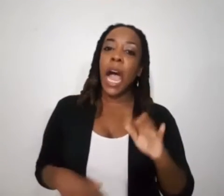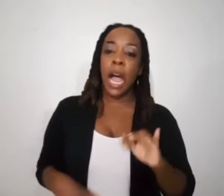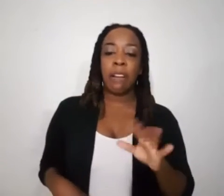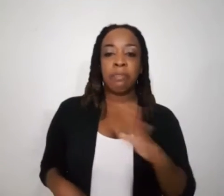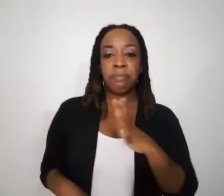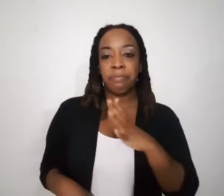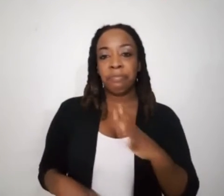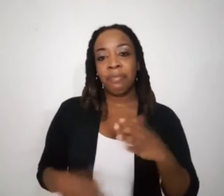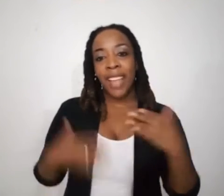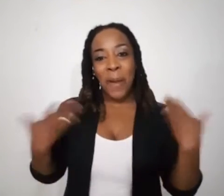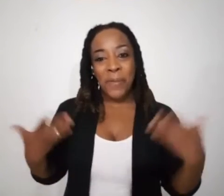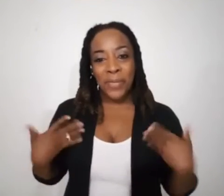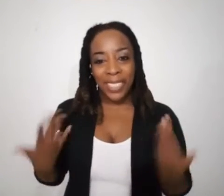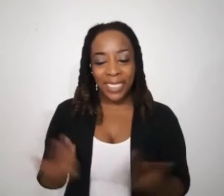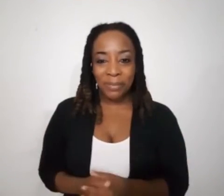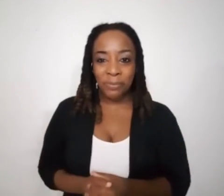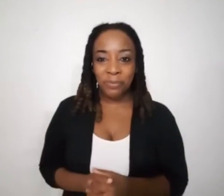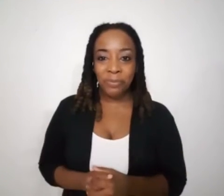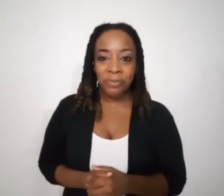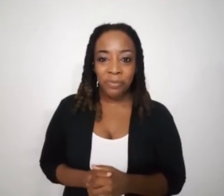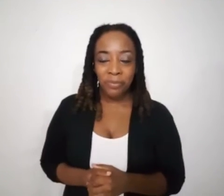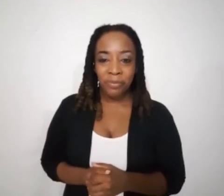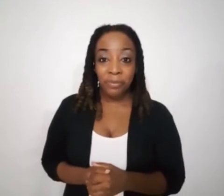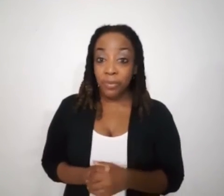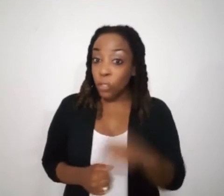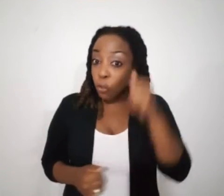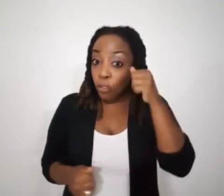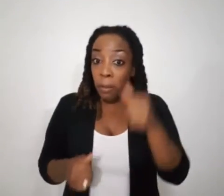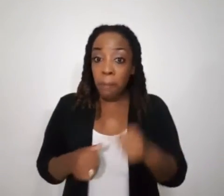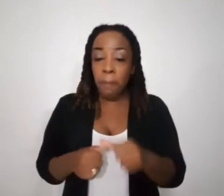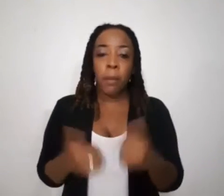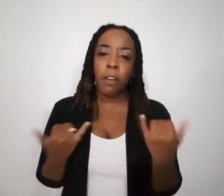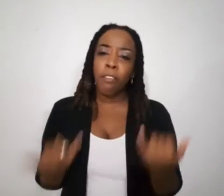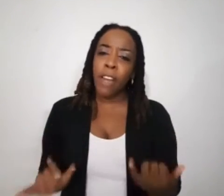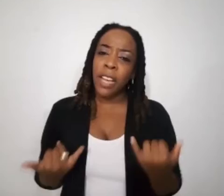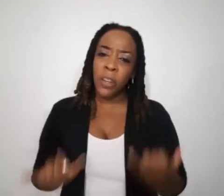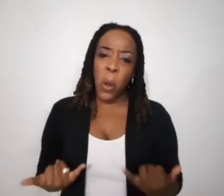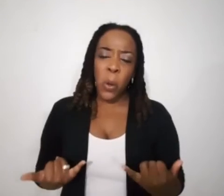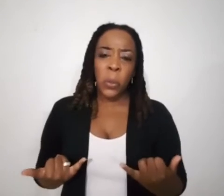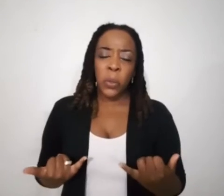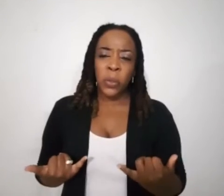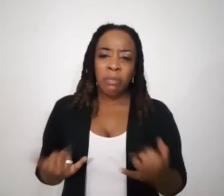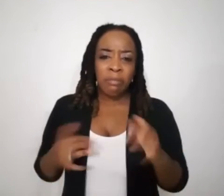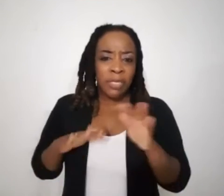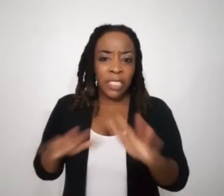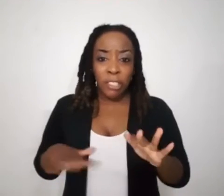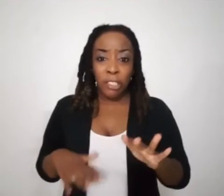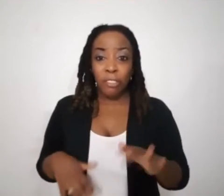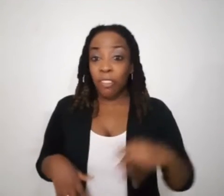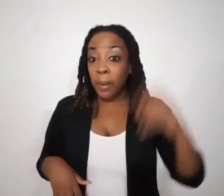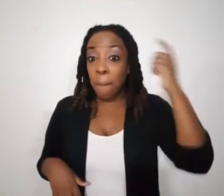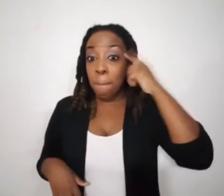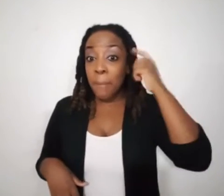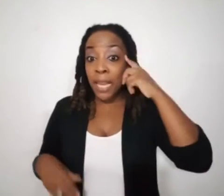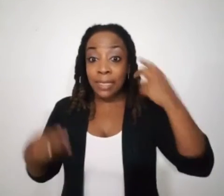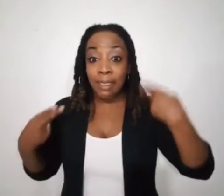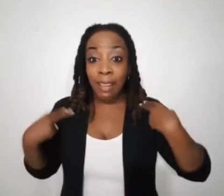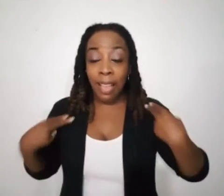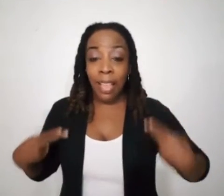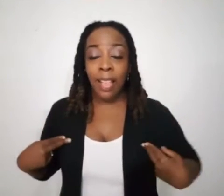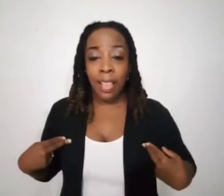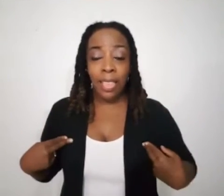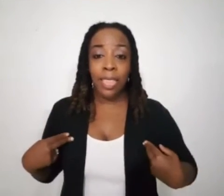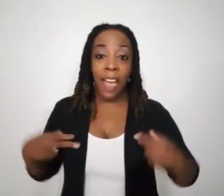know. Remember, right now, our children's mental health and our children's physical